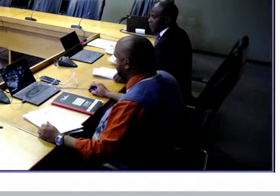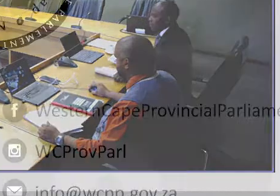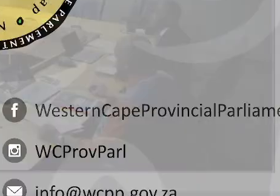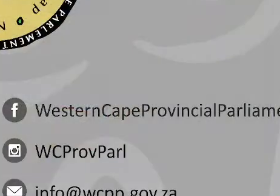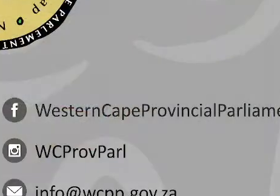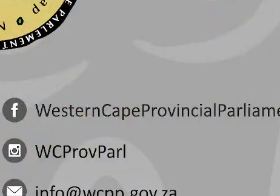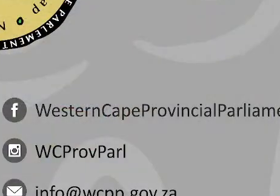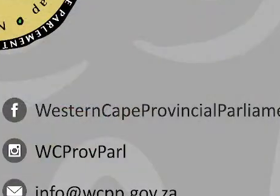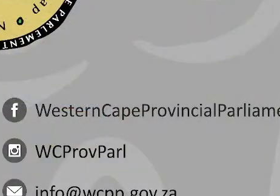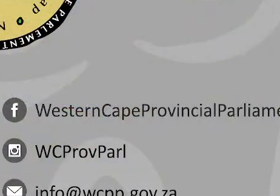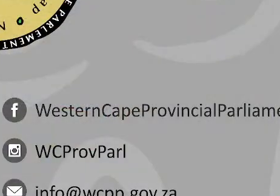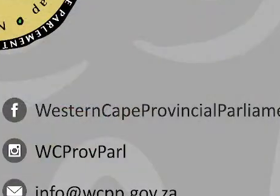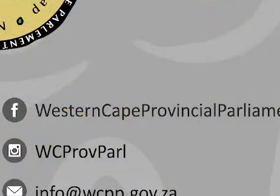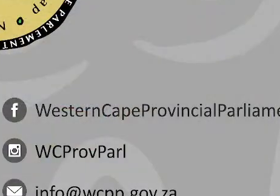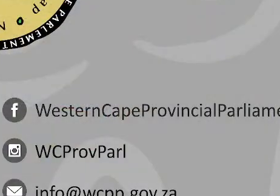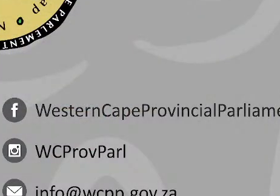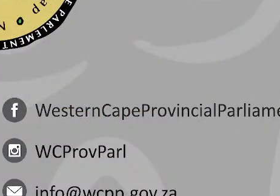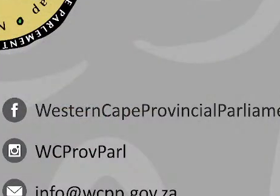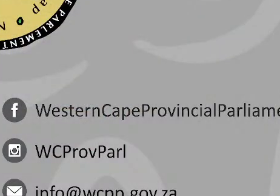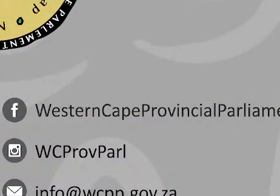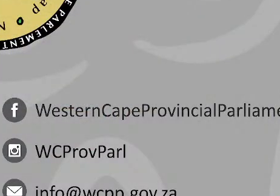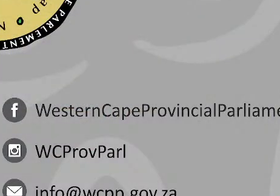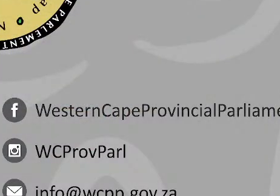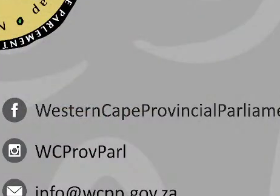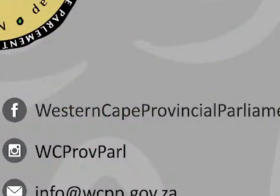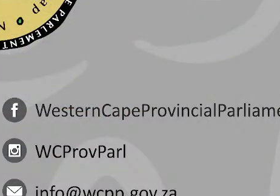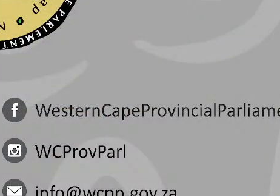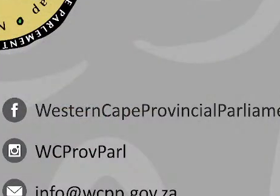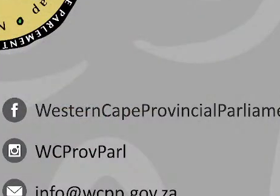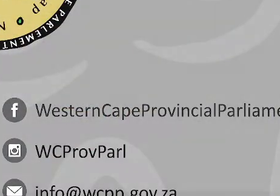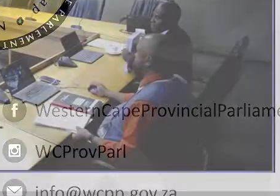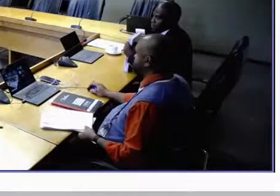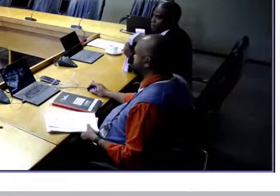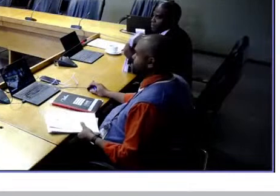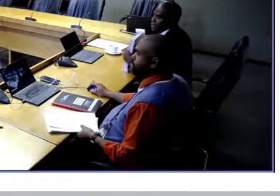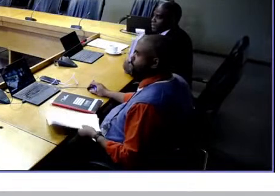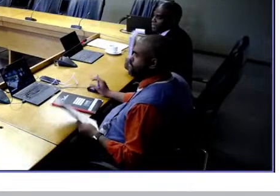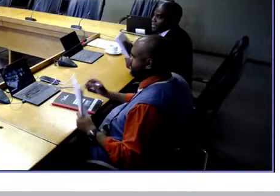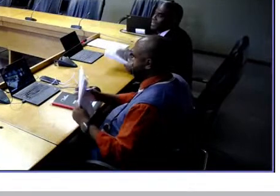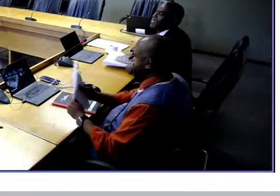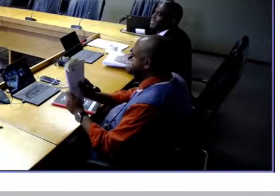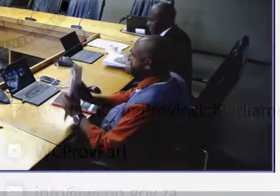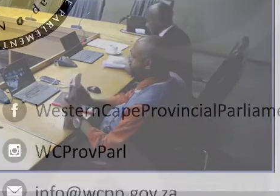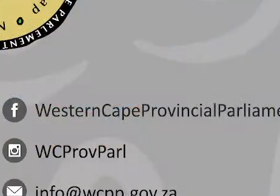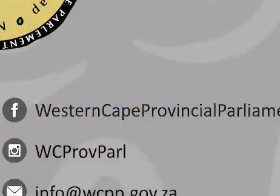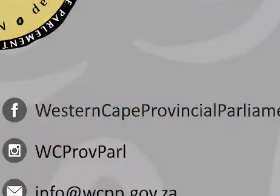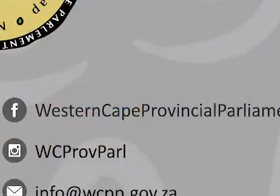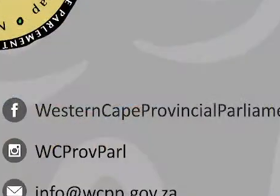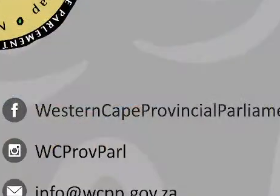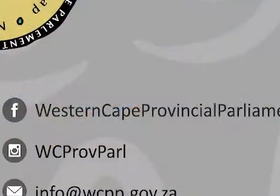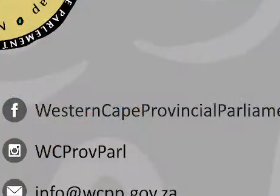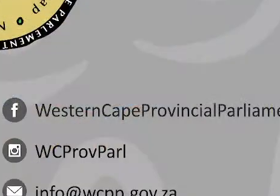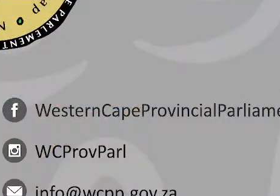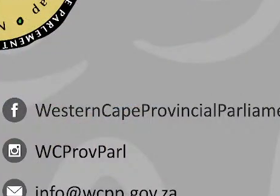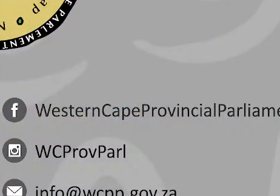much. Thank you. The meeting is adjourned.